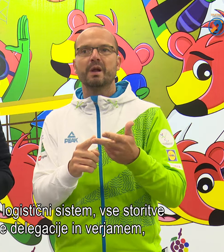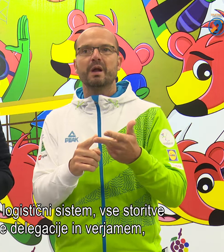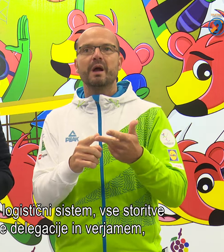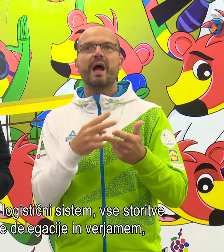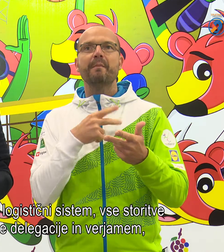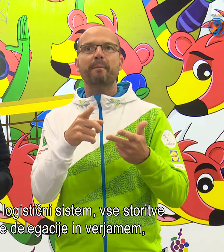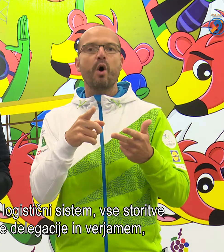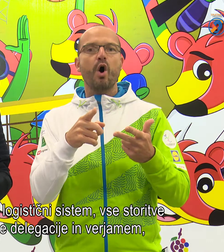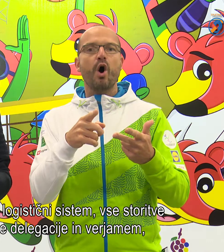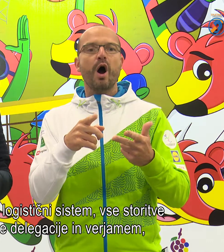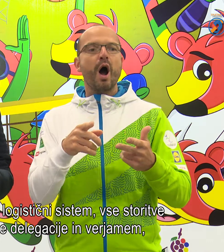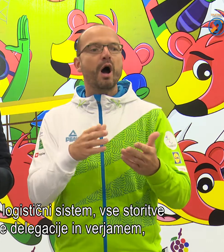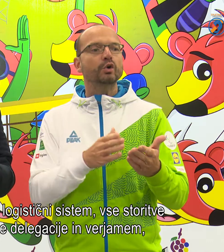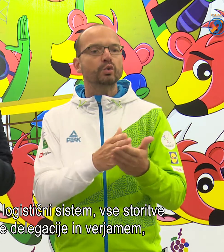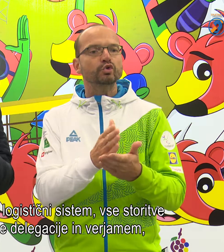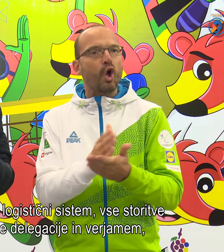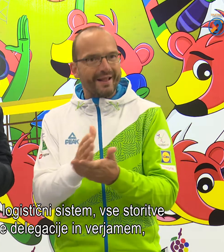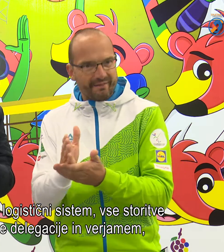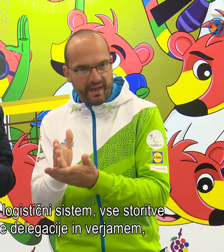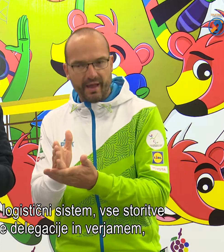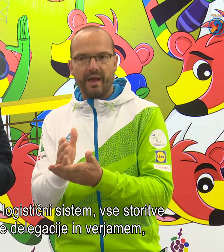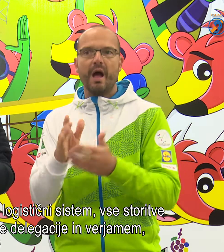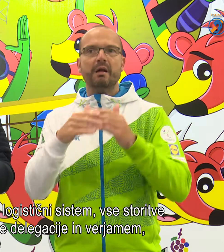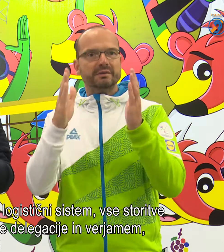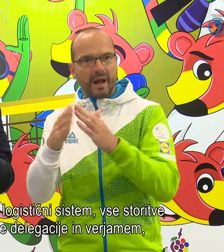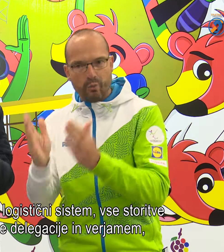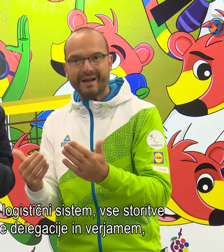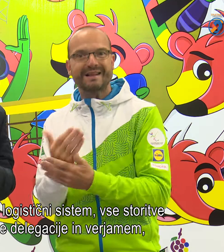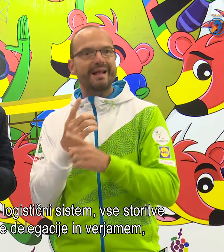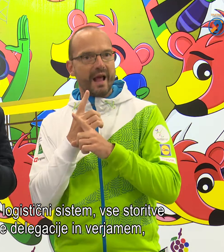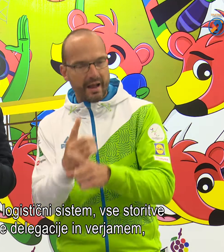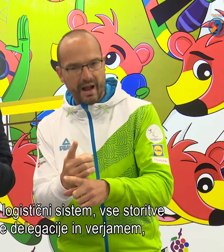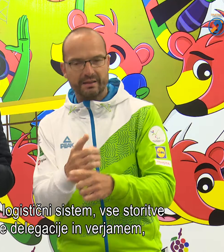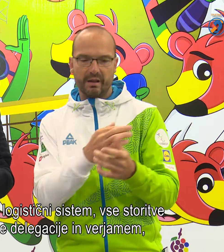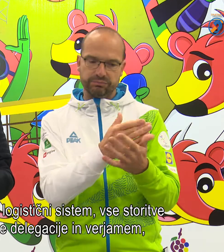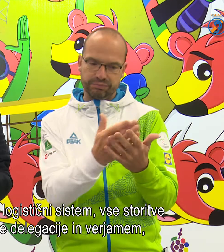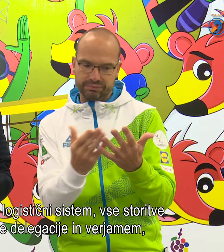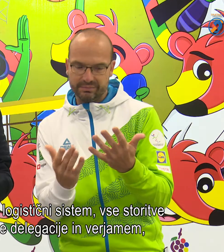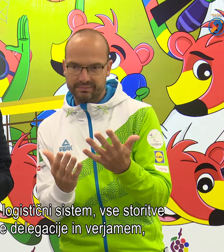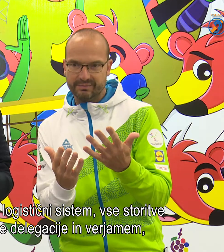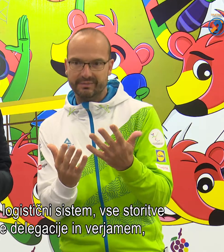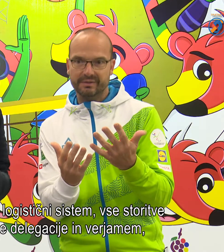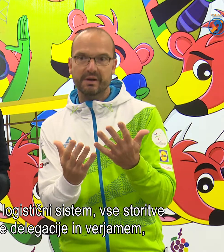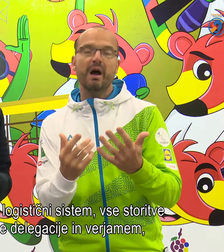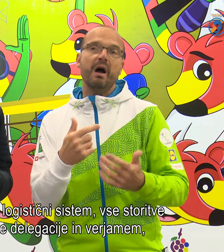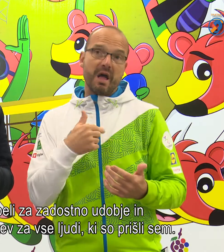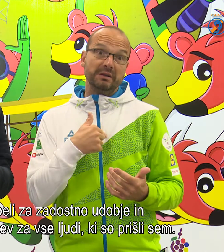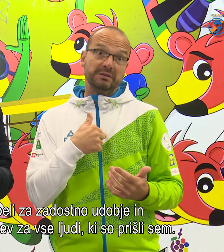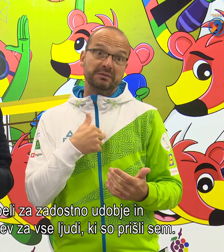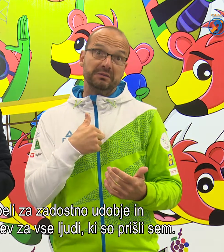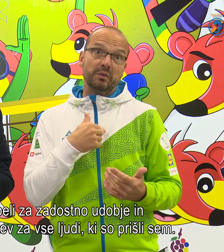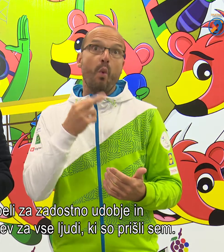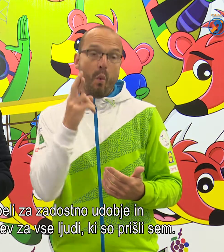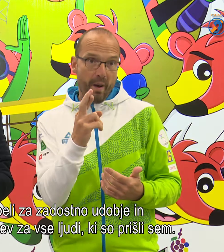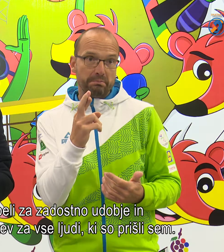services for the delegations, for the people. then I believe,